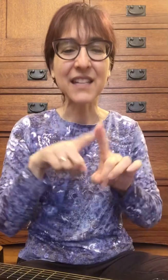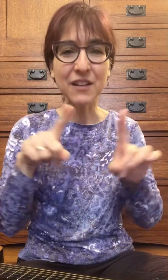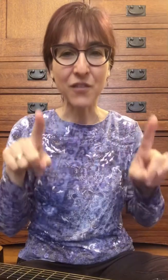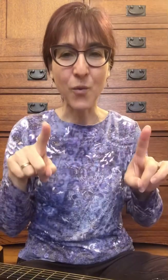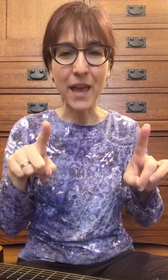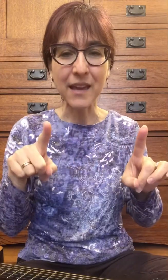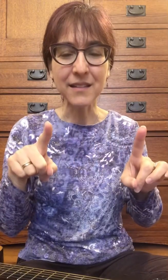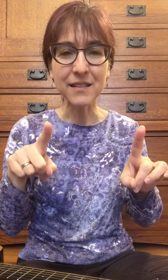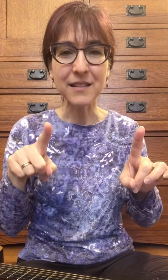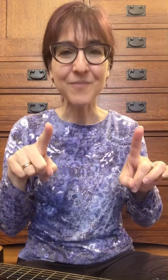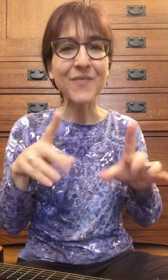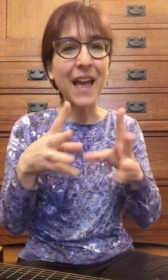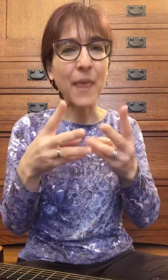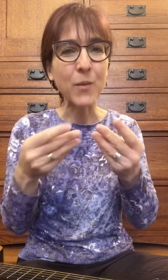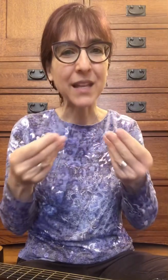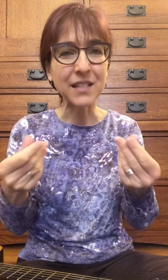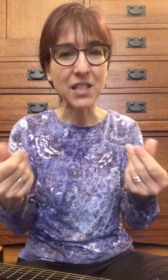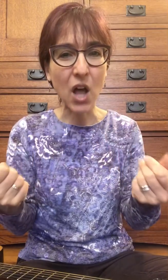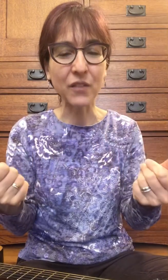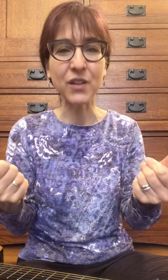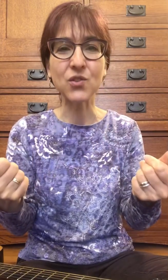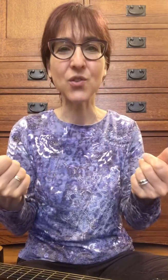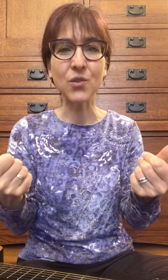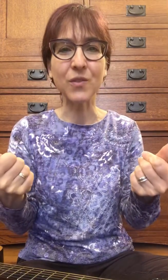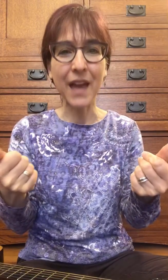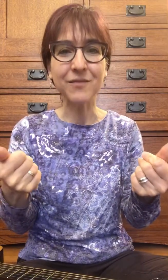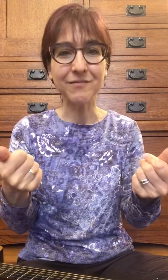different ways and that we can solve it too, that